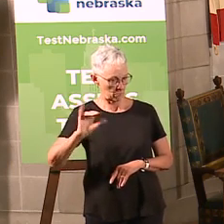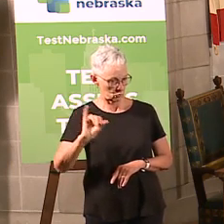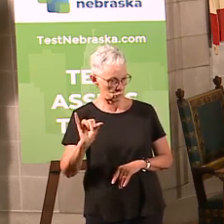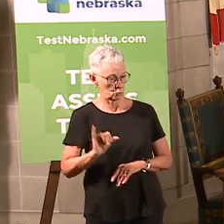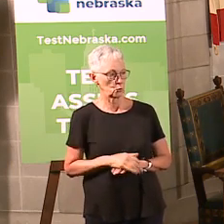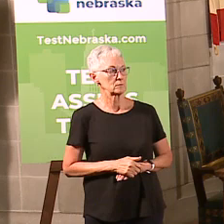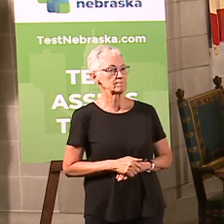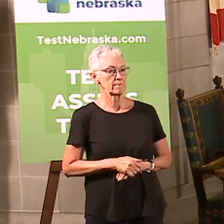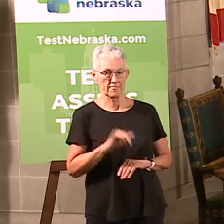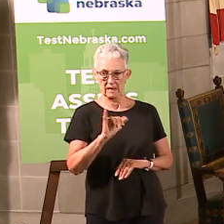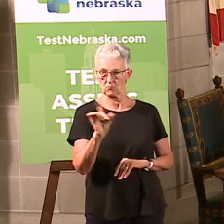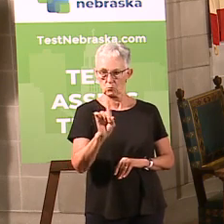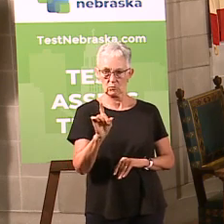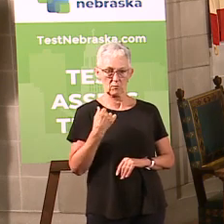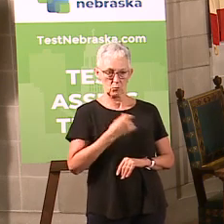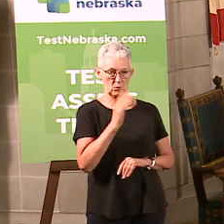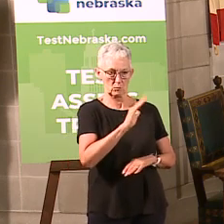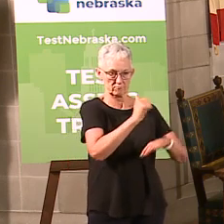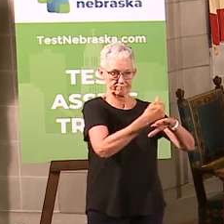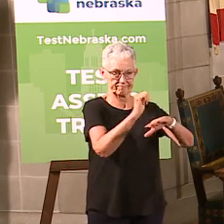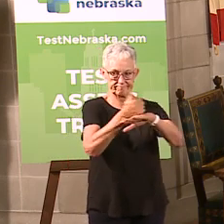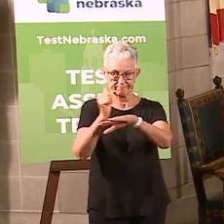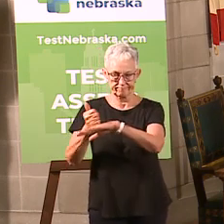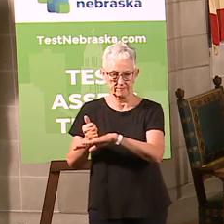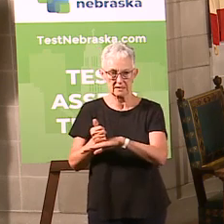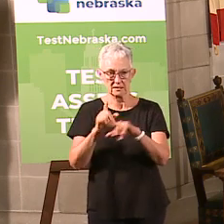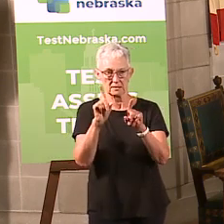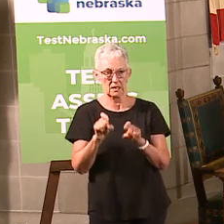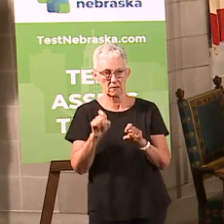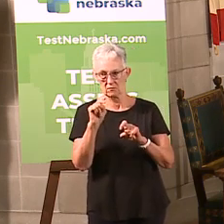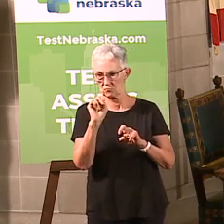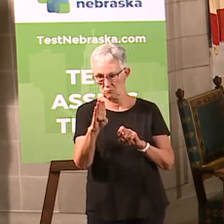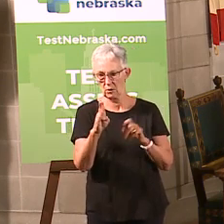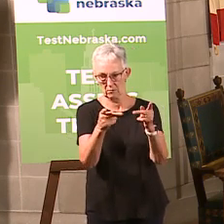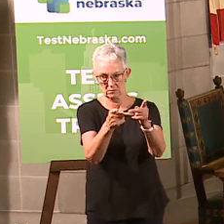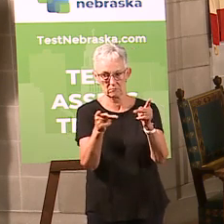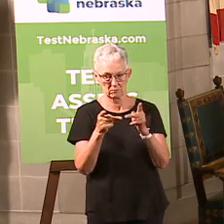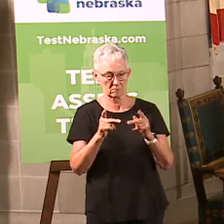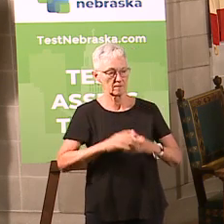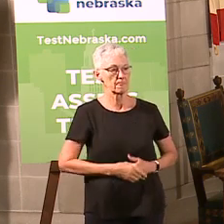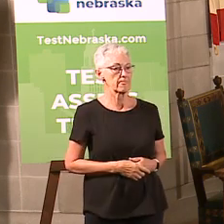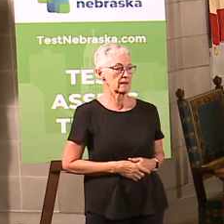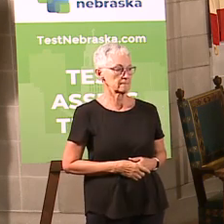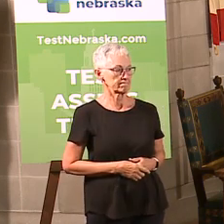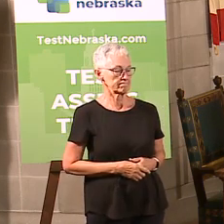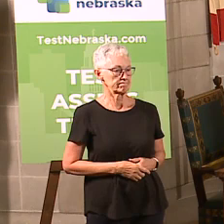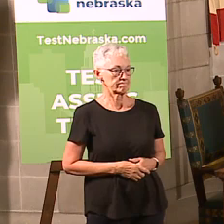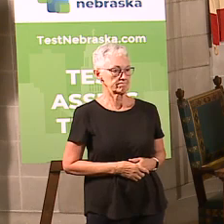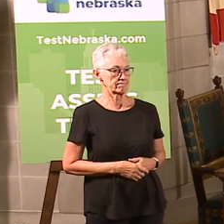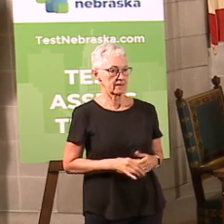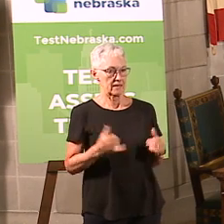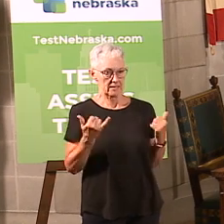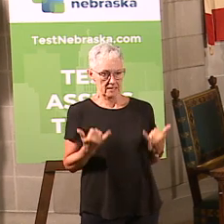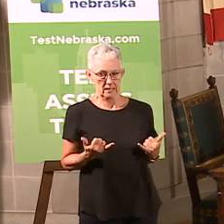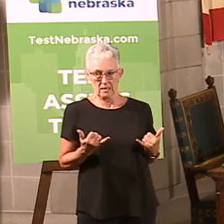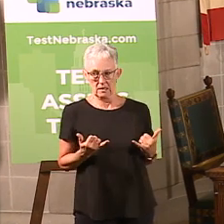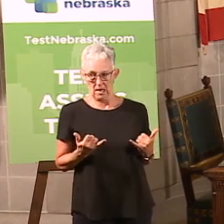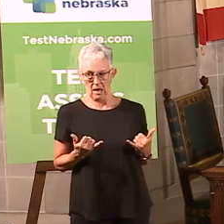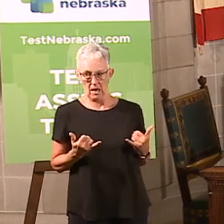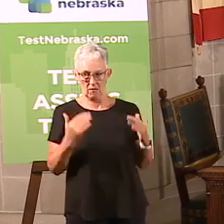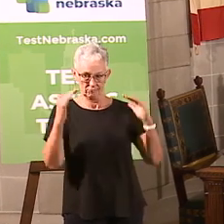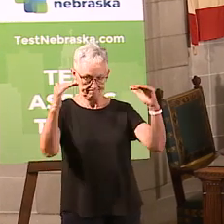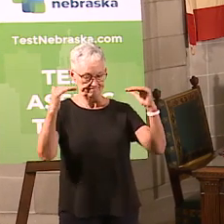will be running our Test Nebraska program. Now, to change subjects somewhat,